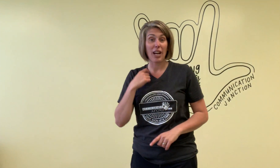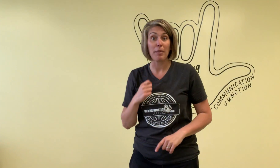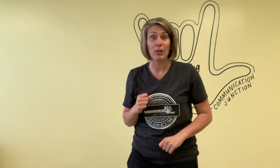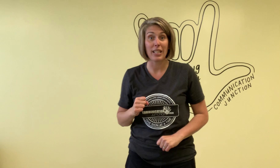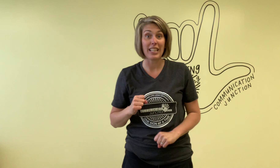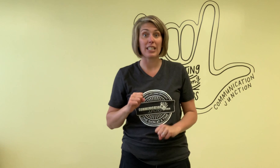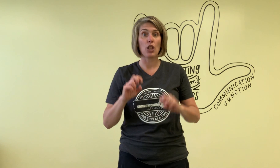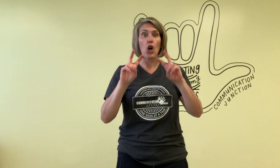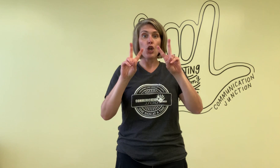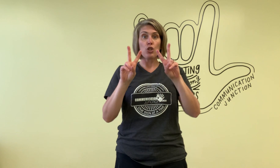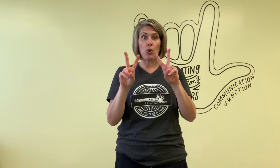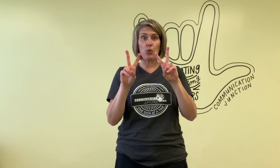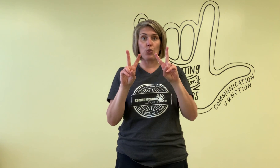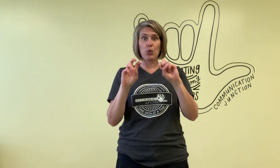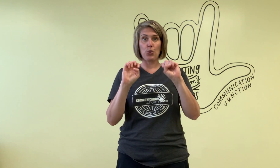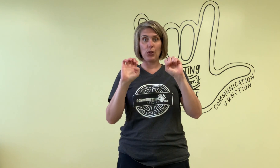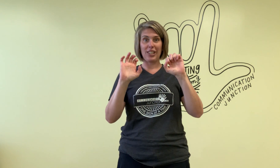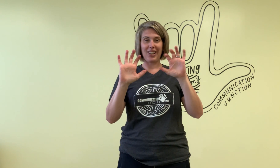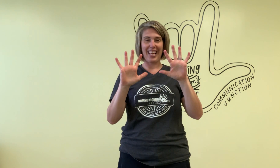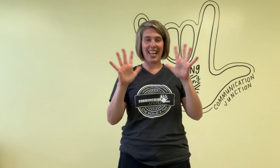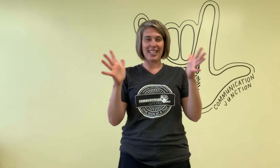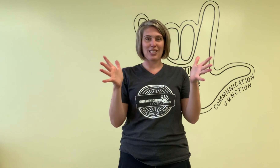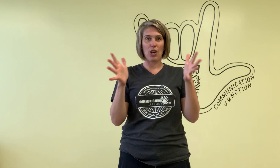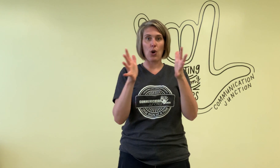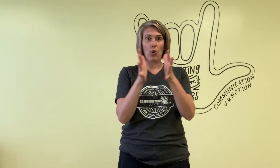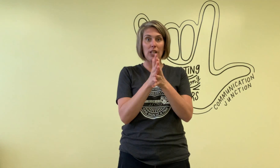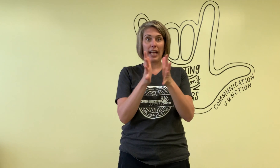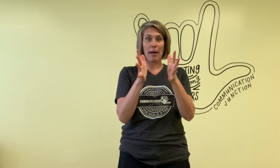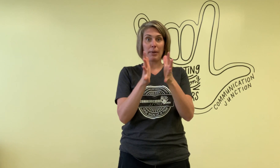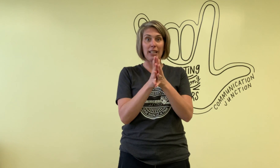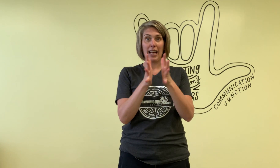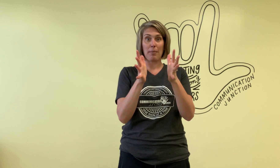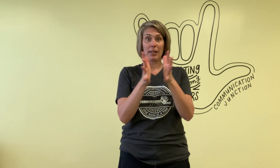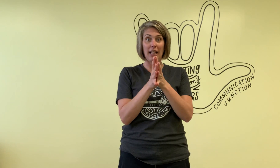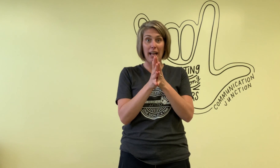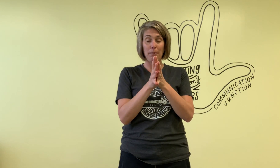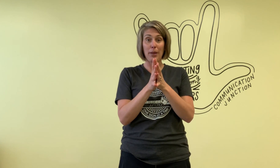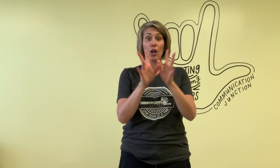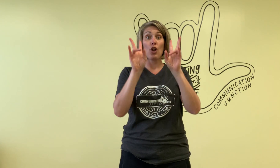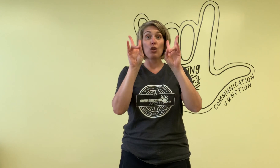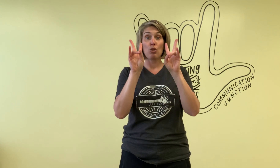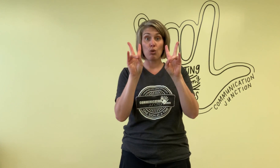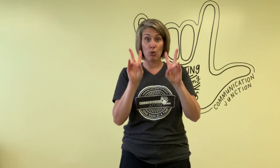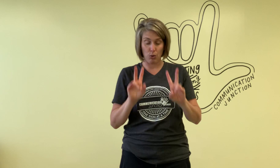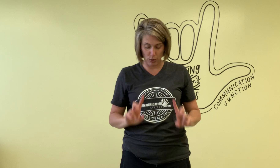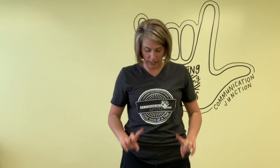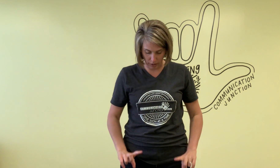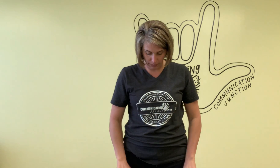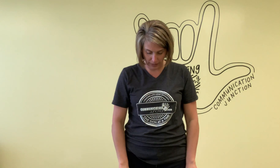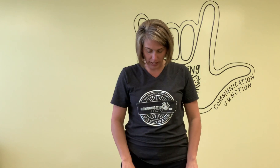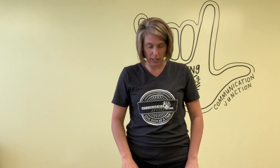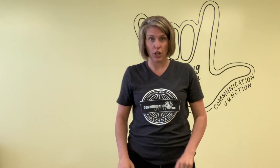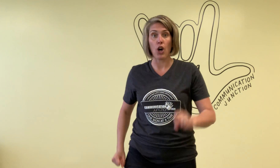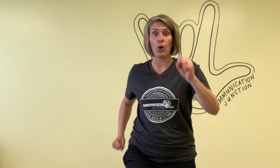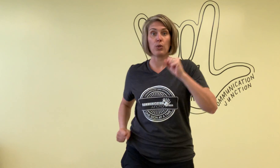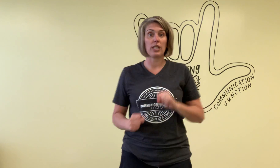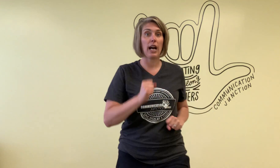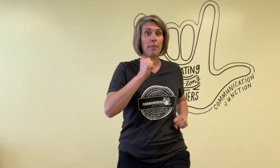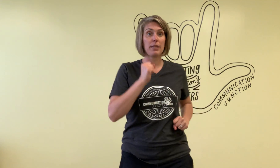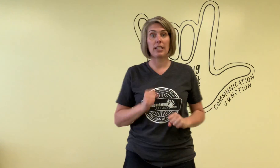It goes like this. Two little hands go clap, clap, clap. Two little feet go stomp,